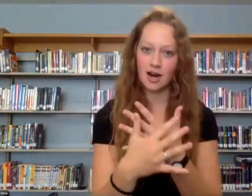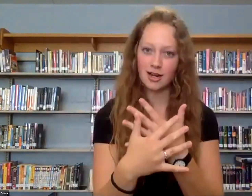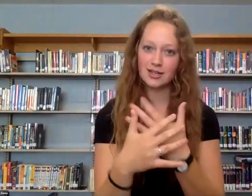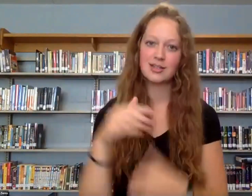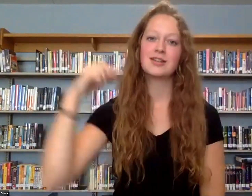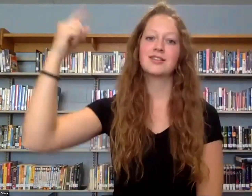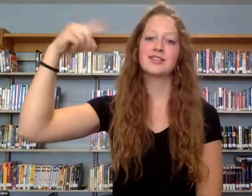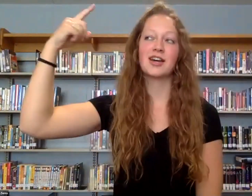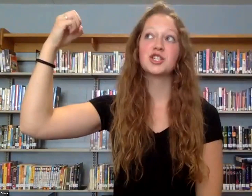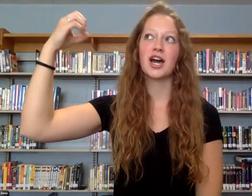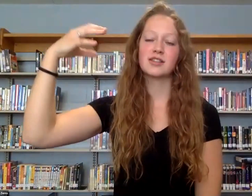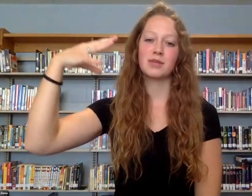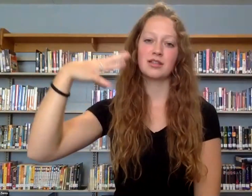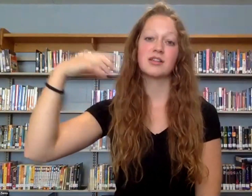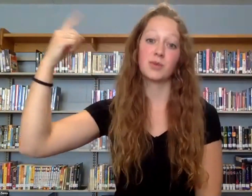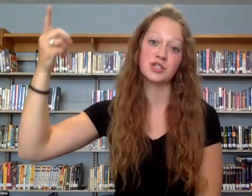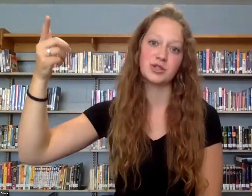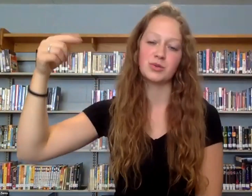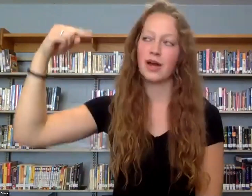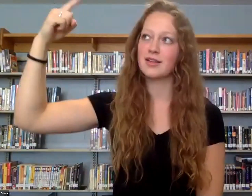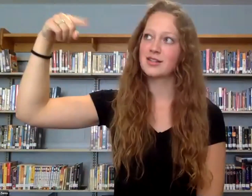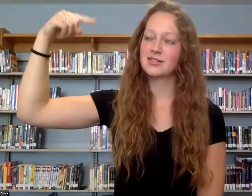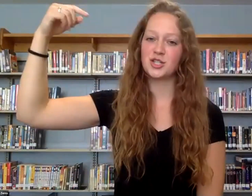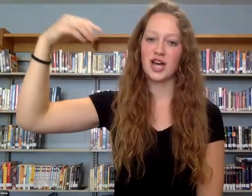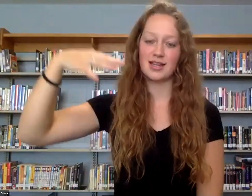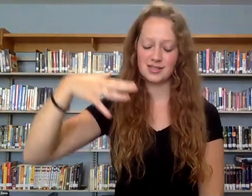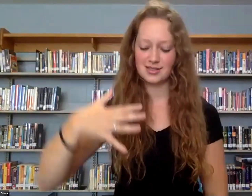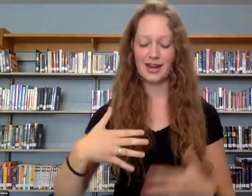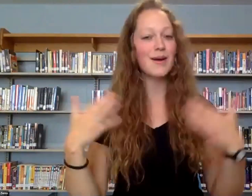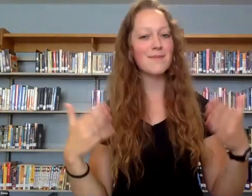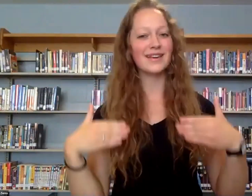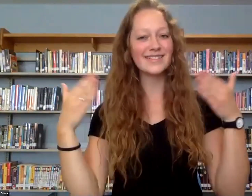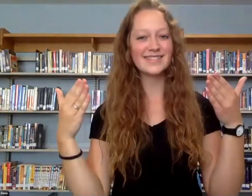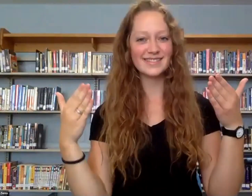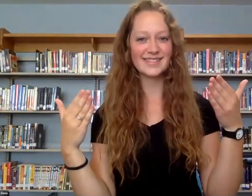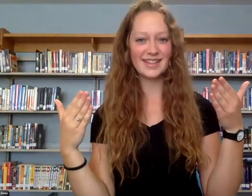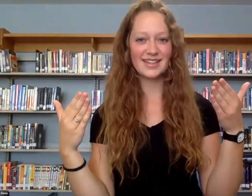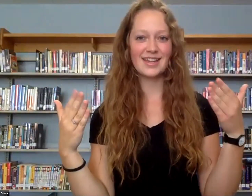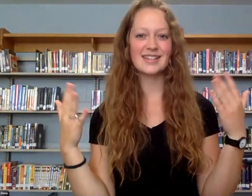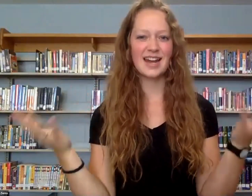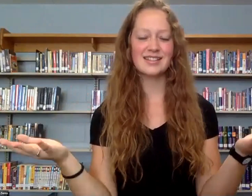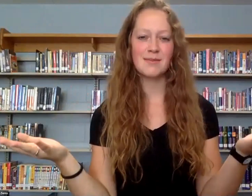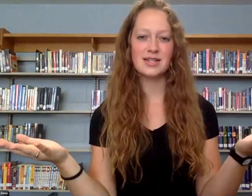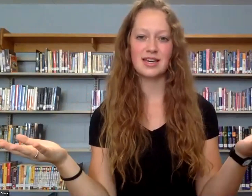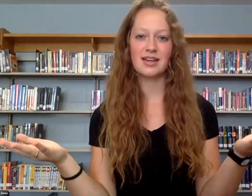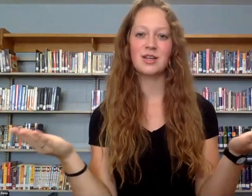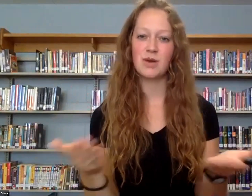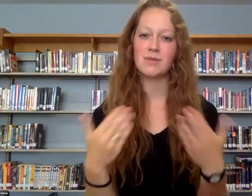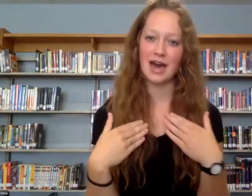dark, the sun shines on me, the sun, which is you, right? Sun shines and I'm happy. Mm-hmm. And it's kind of the same idea. You make me happy